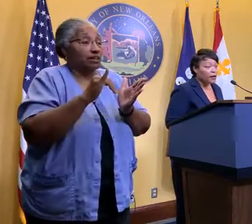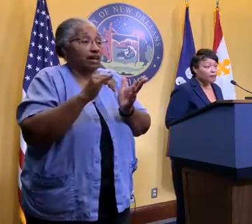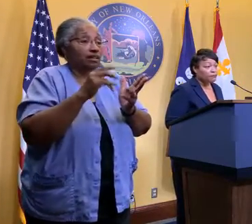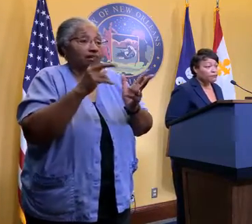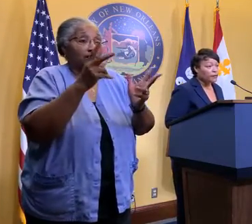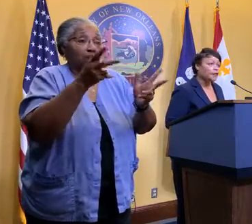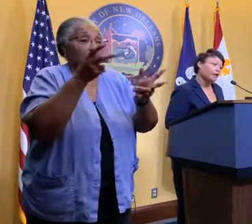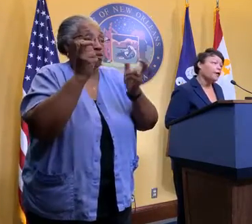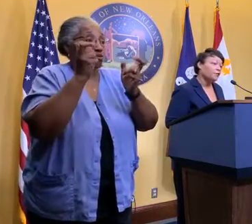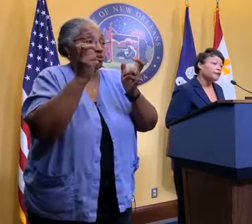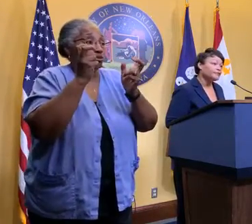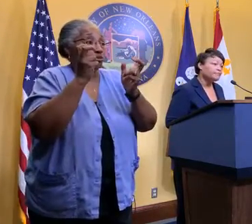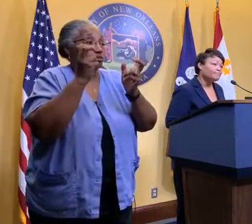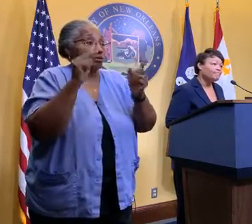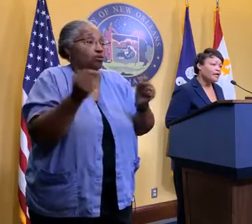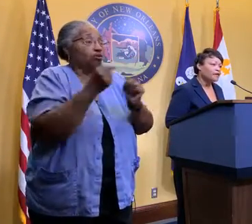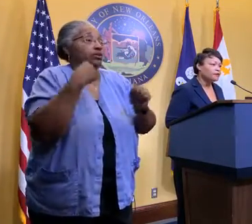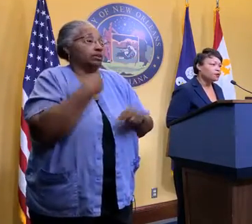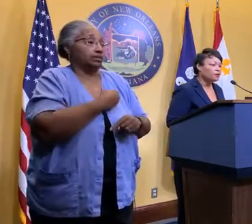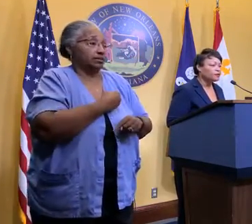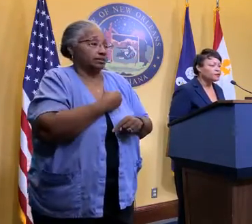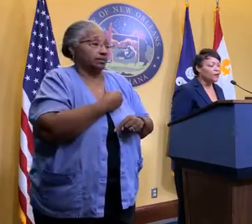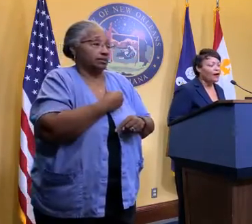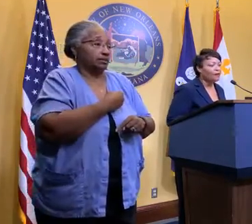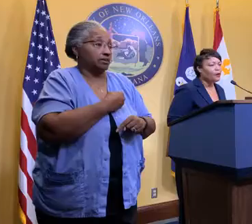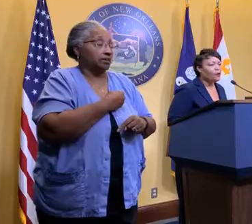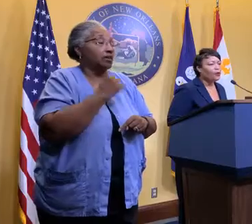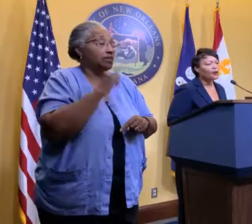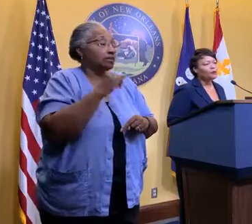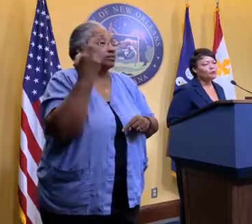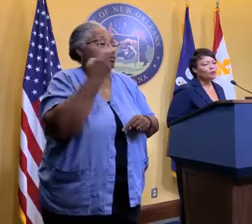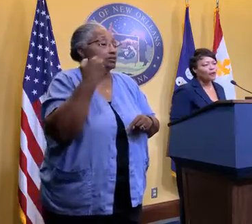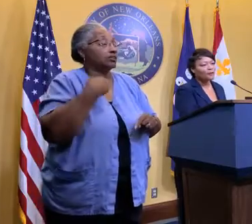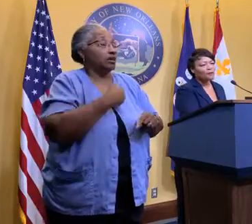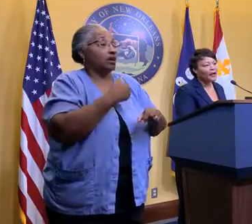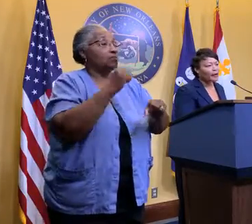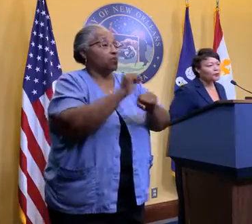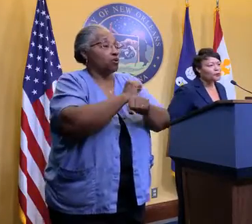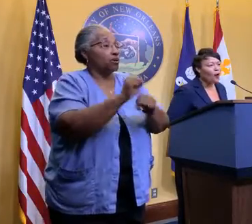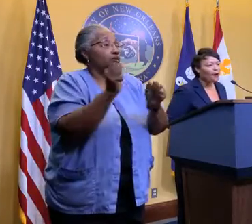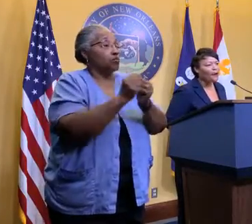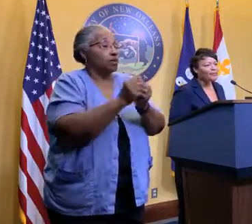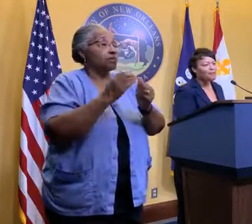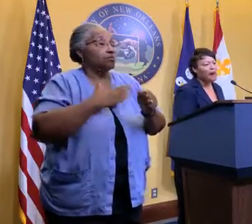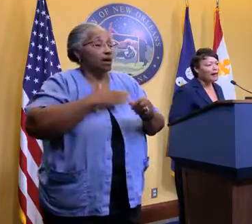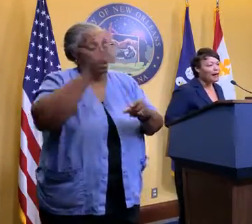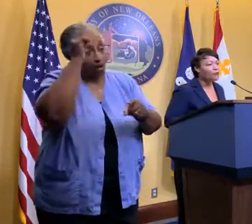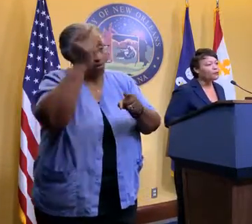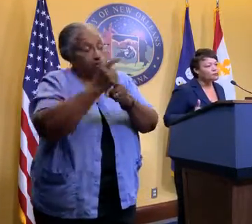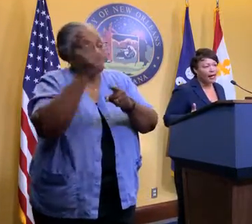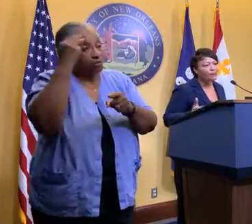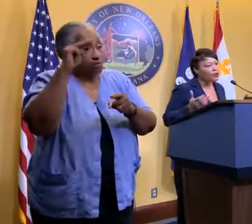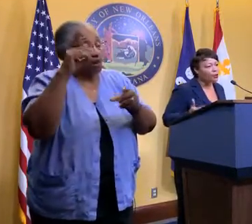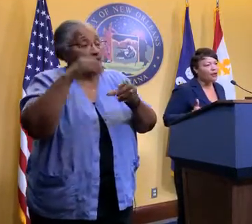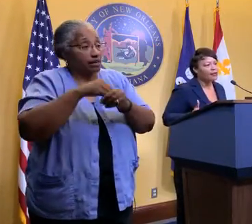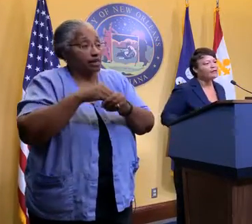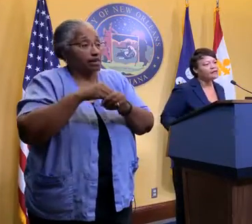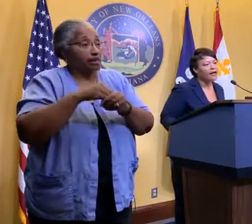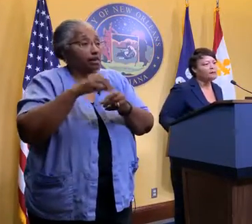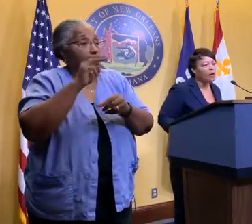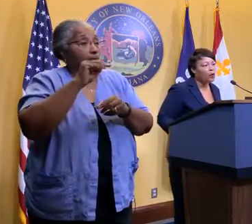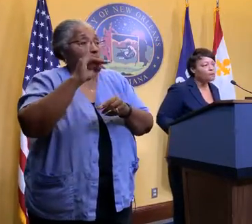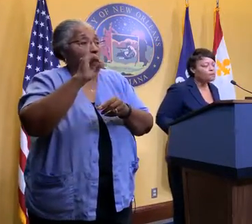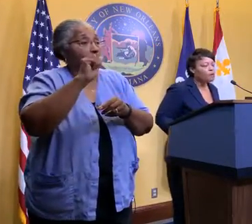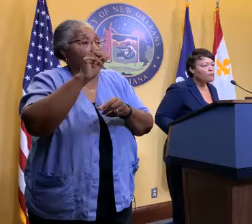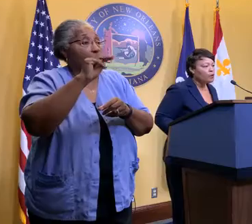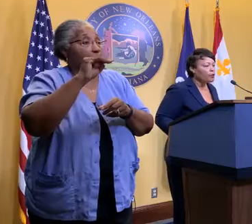air, it hurt us. And so this is why I'm working with my brother Mayor Suarez in Miami. We're the same, you know, we're kind of